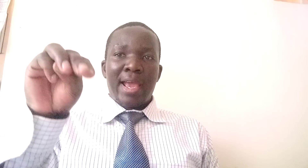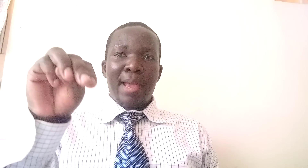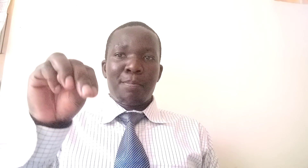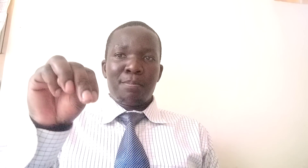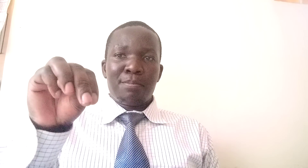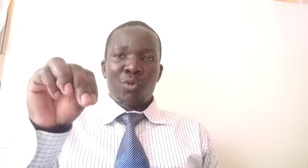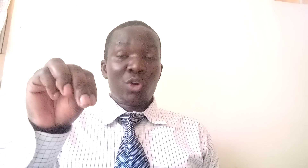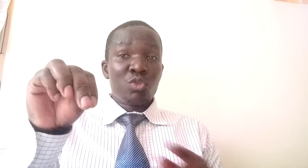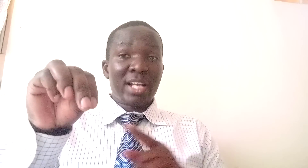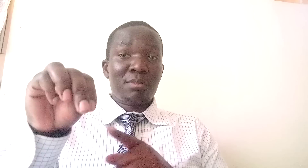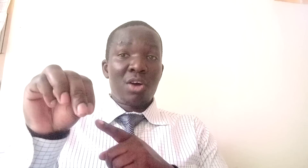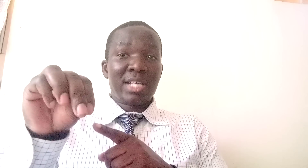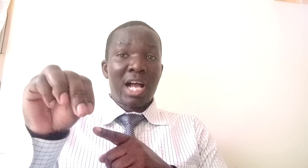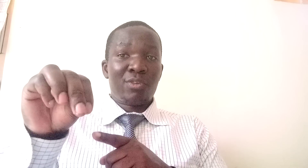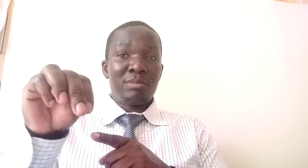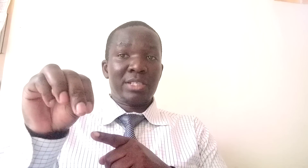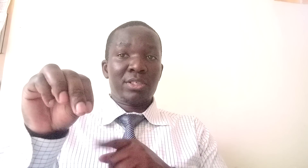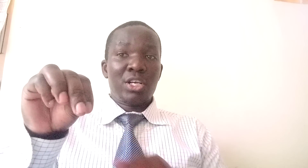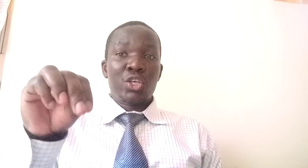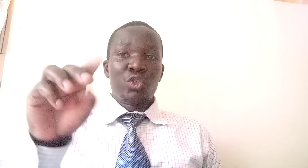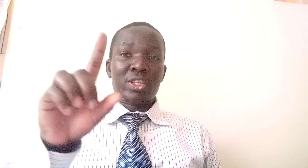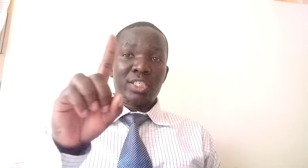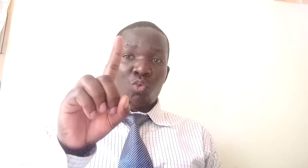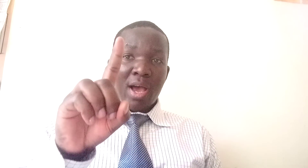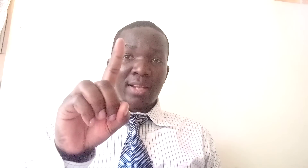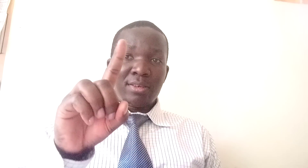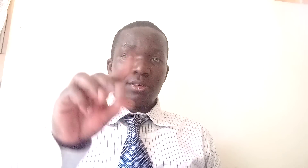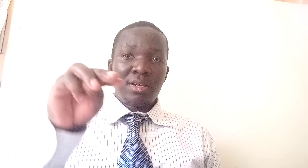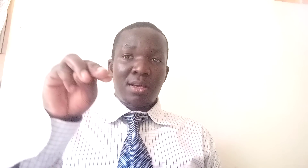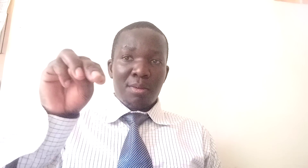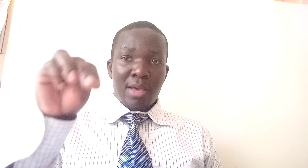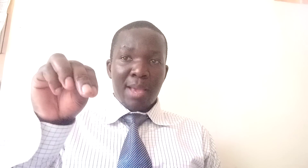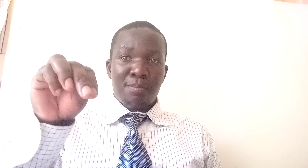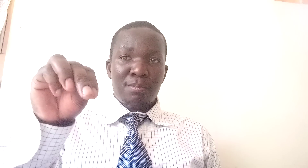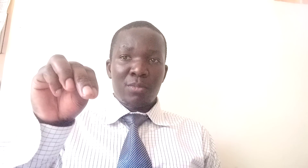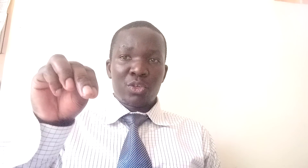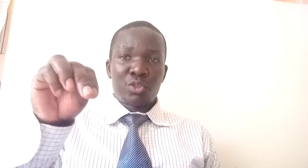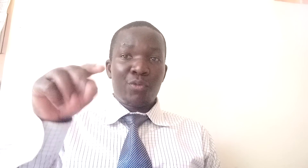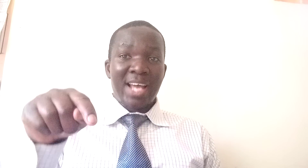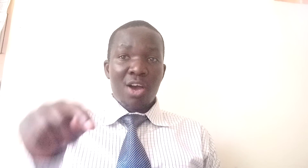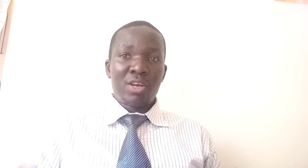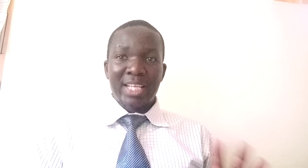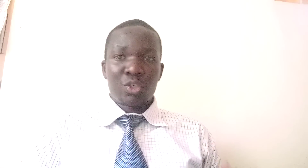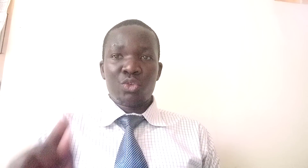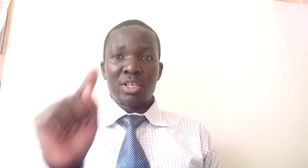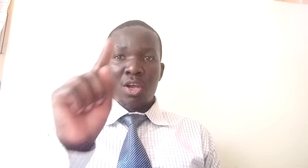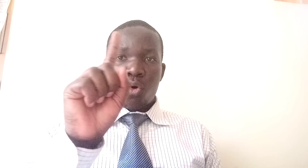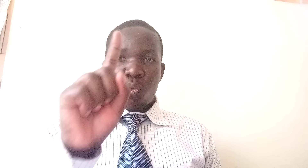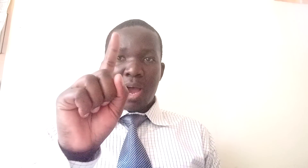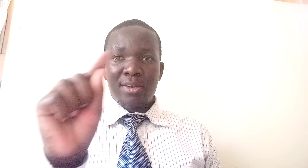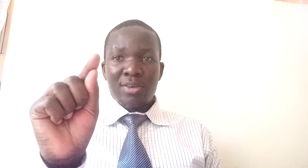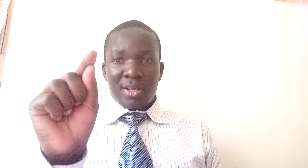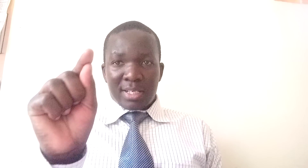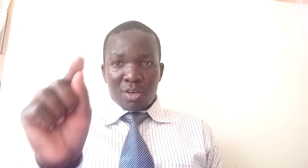1M. We're going to learn about alphabets. So this 1M. So for now, let's use 1,